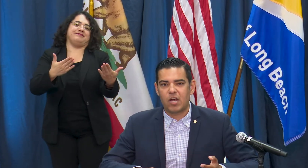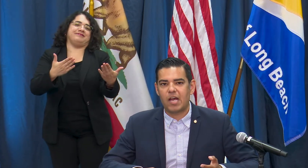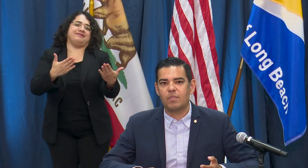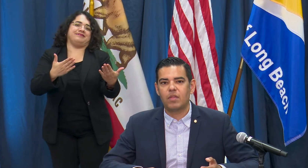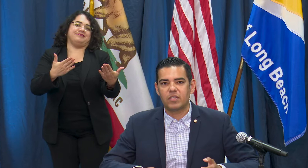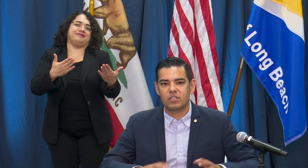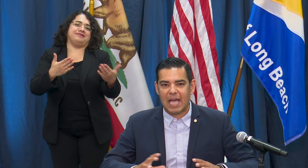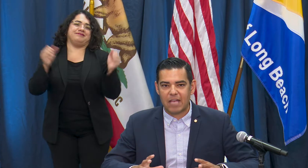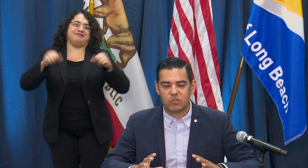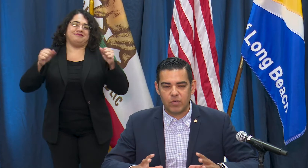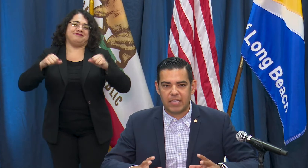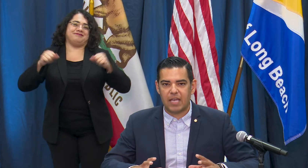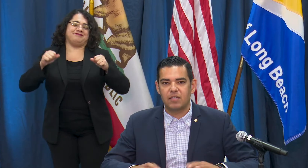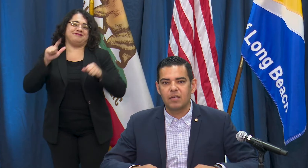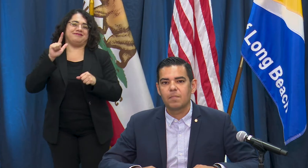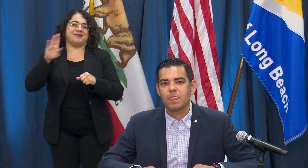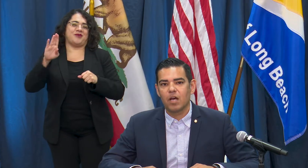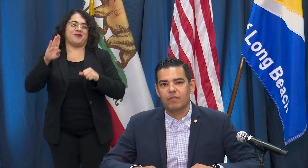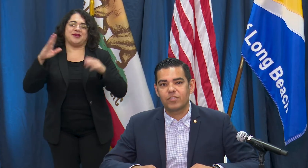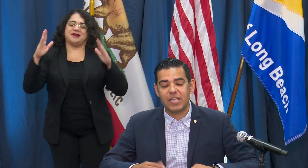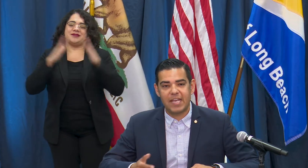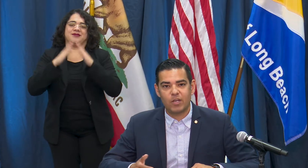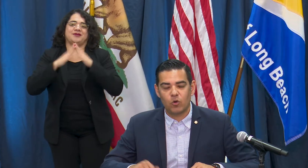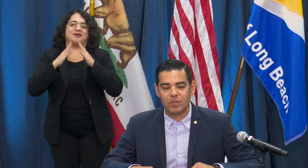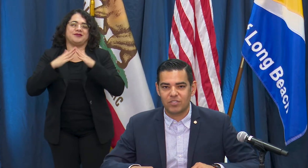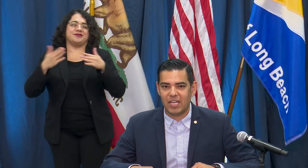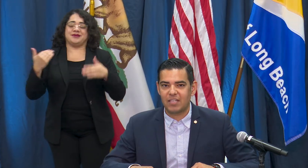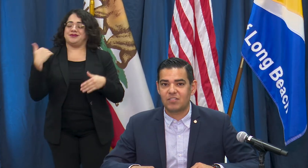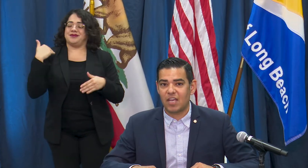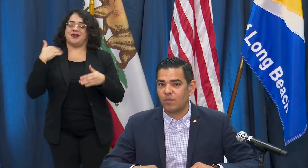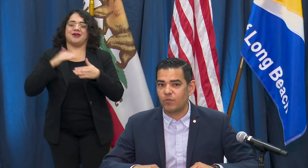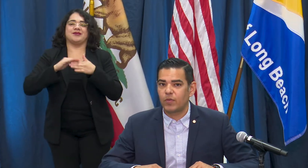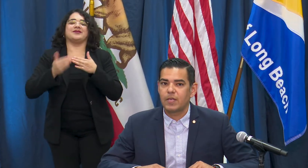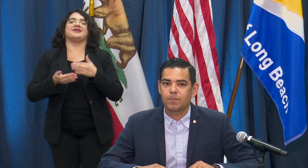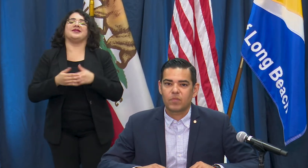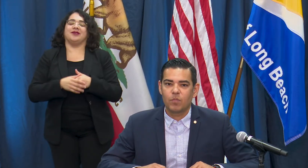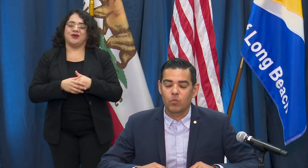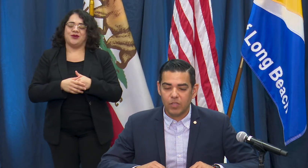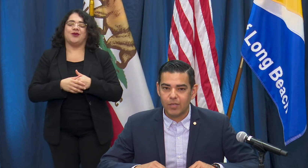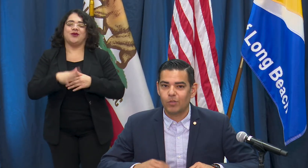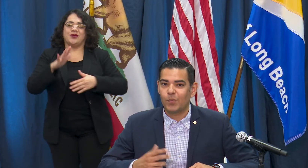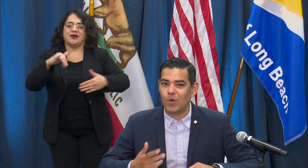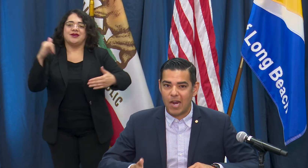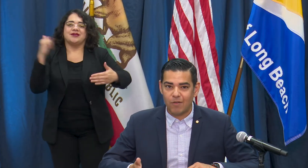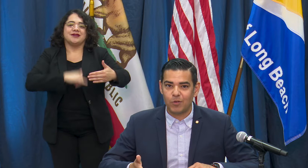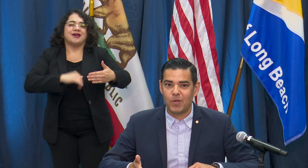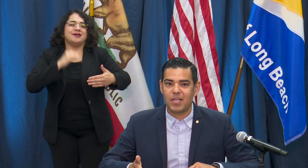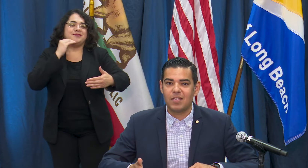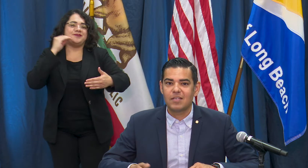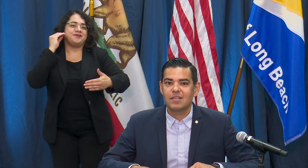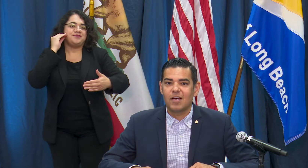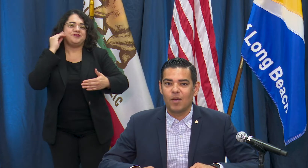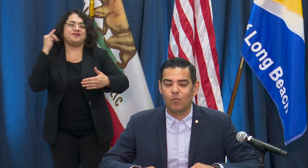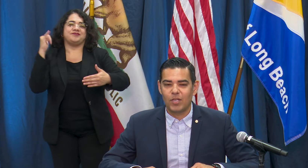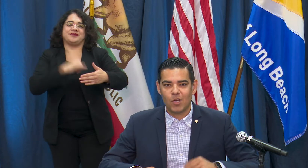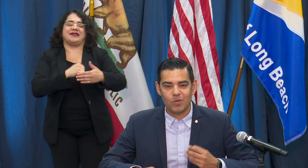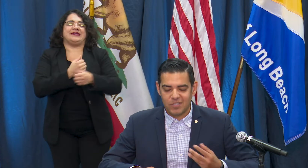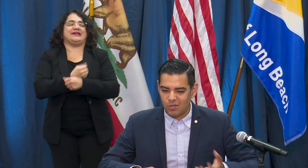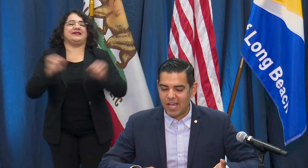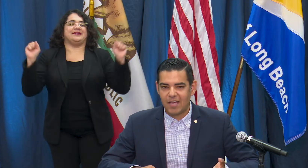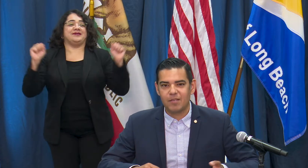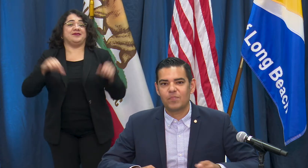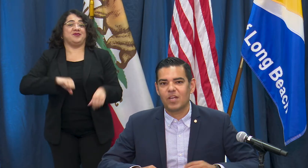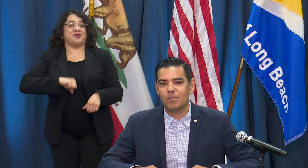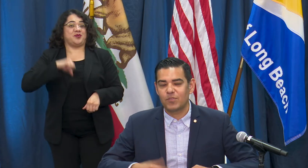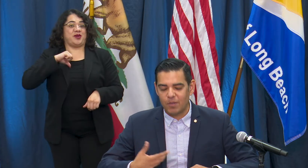great job this last weekend of staying home and staying safe. I'm really, really proud of everybody. We know we